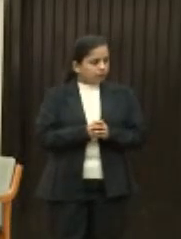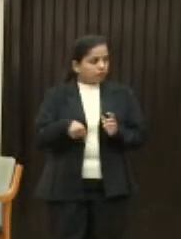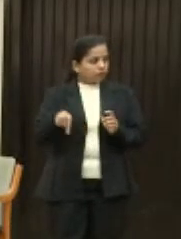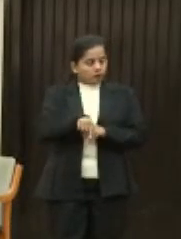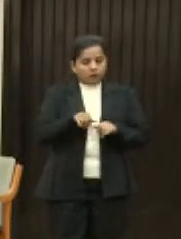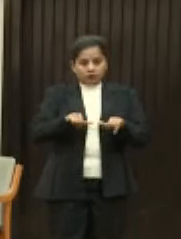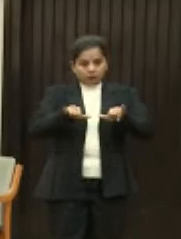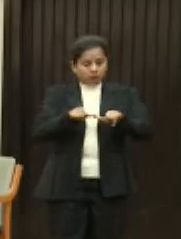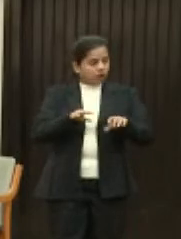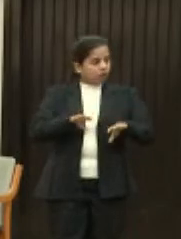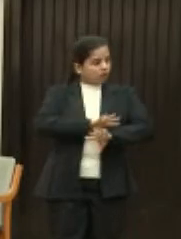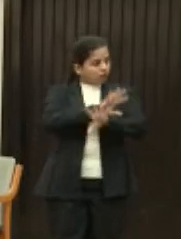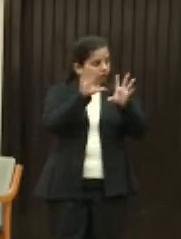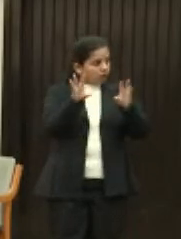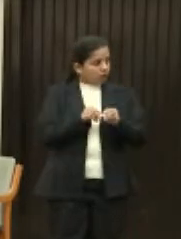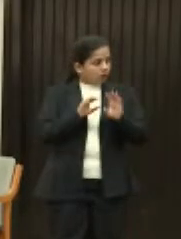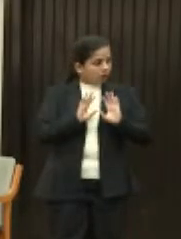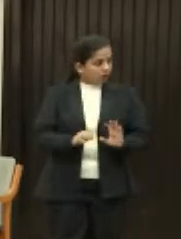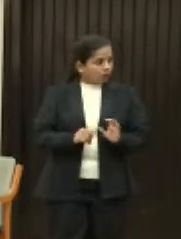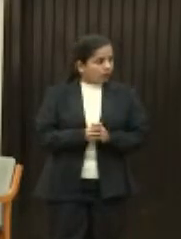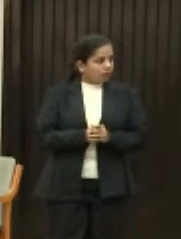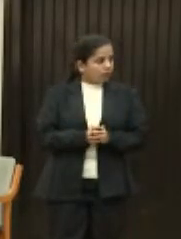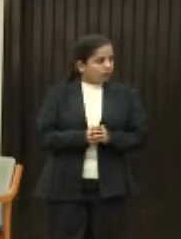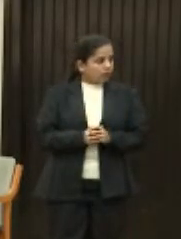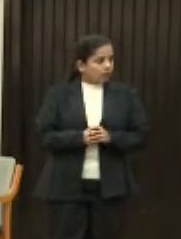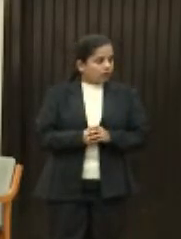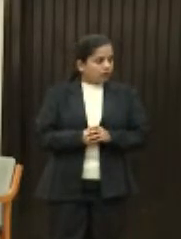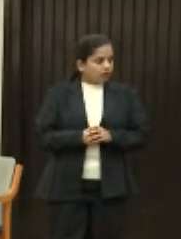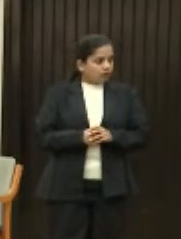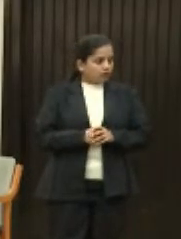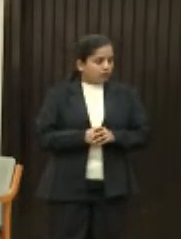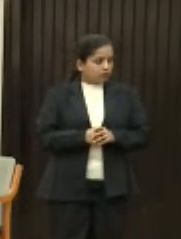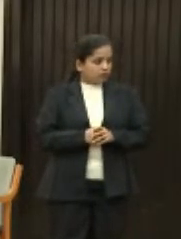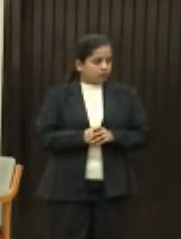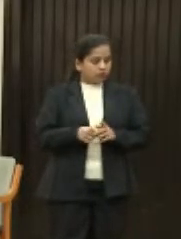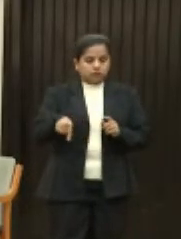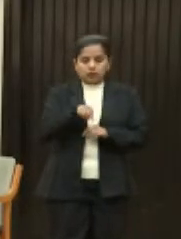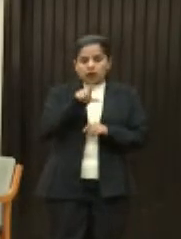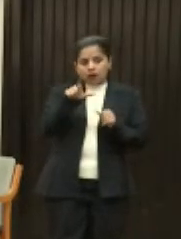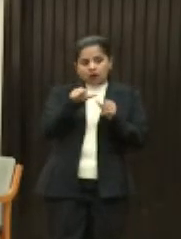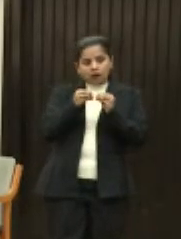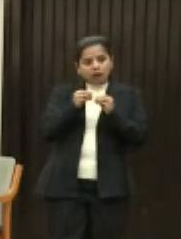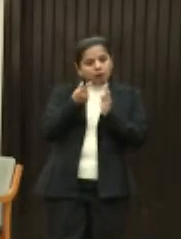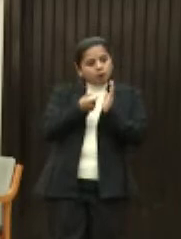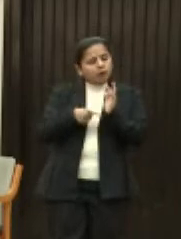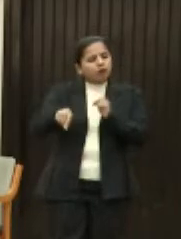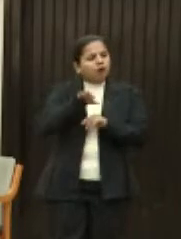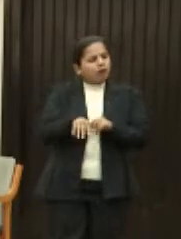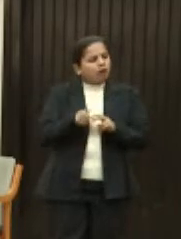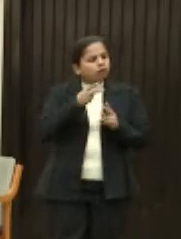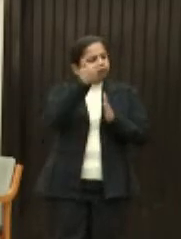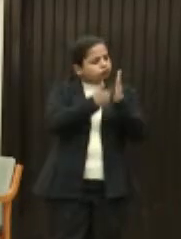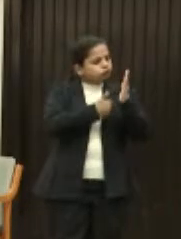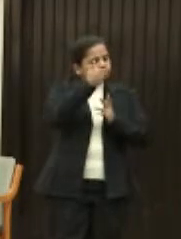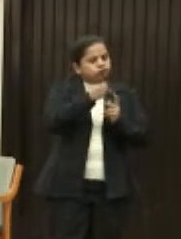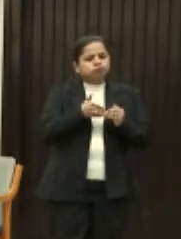Land is entirely in the state list. Labor is in the concurrent list.